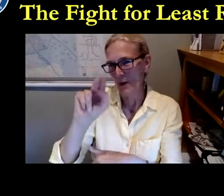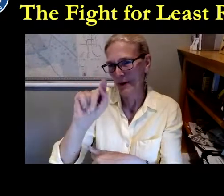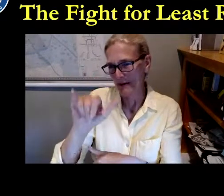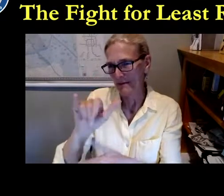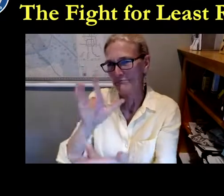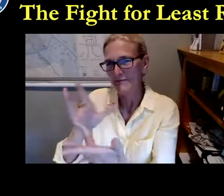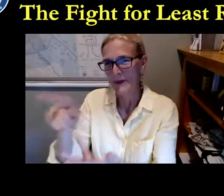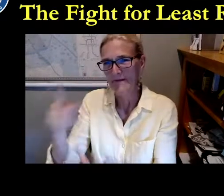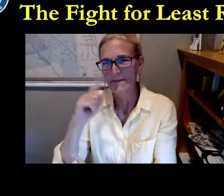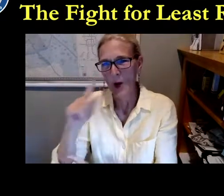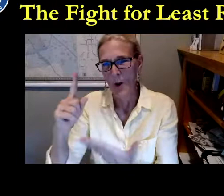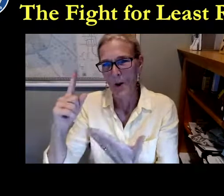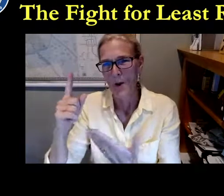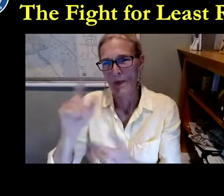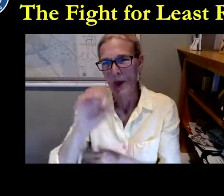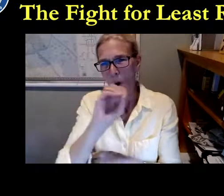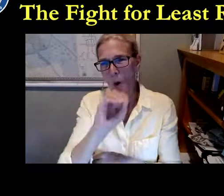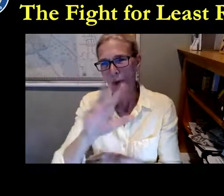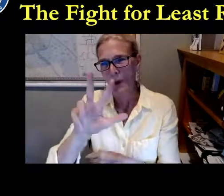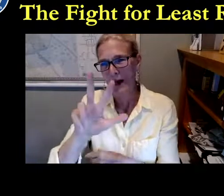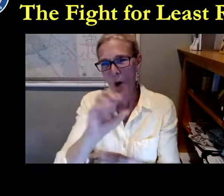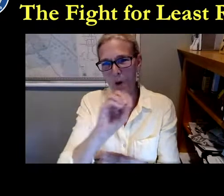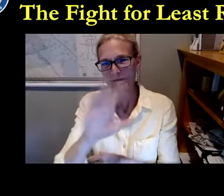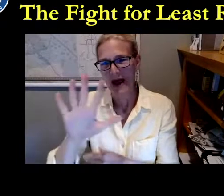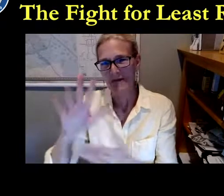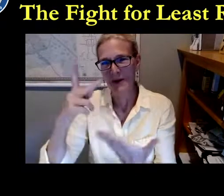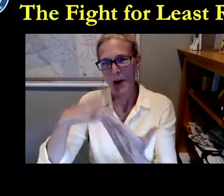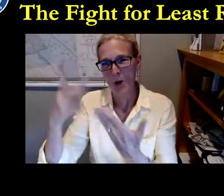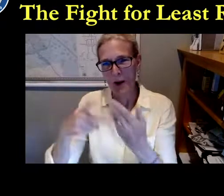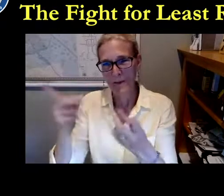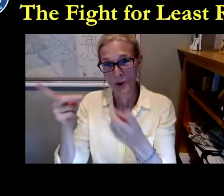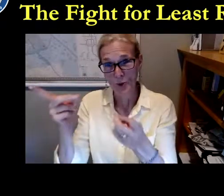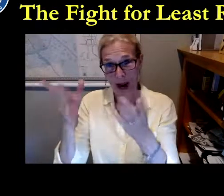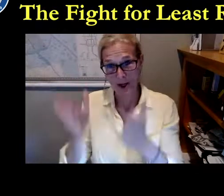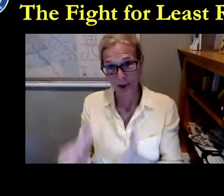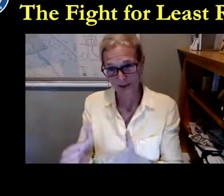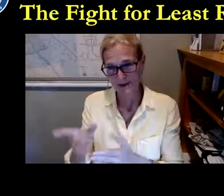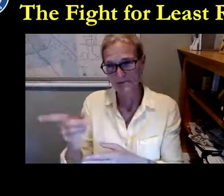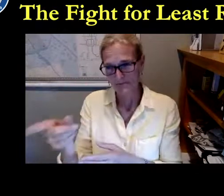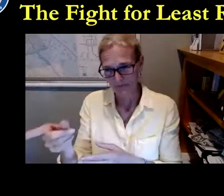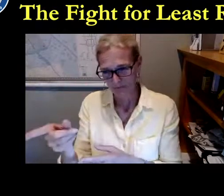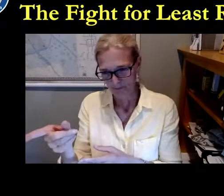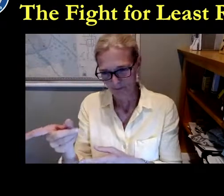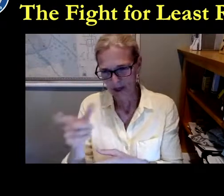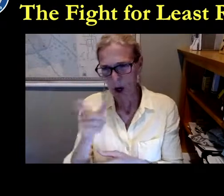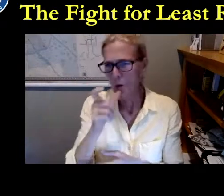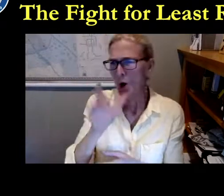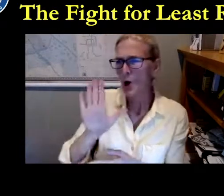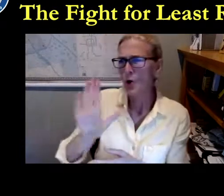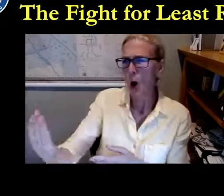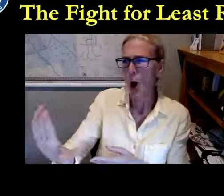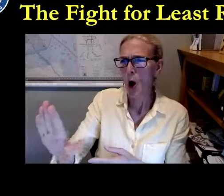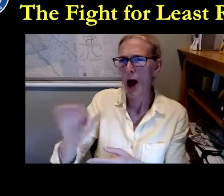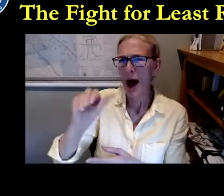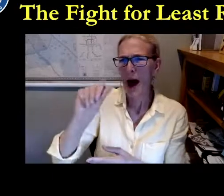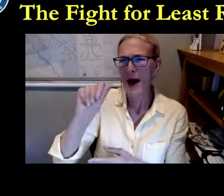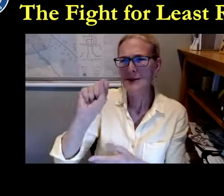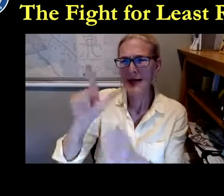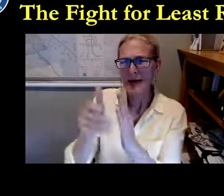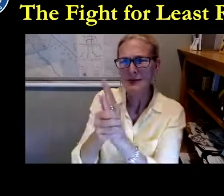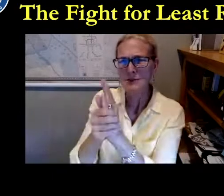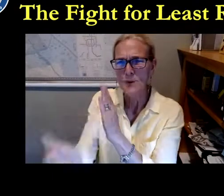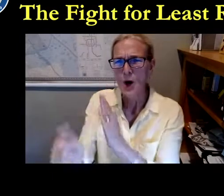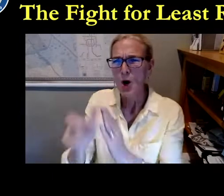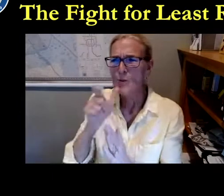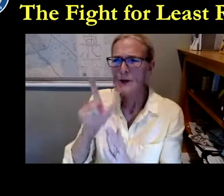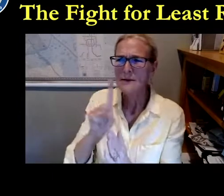in San Diego County, reaching out about, I was trying to contact the 0